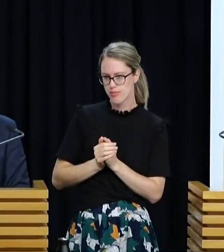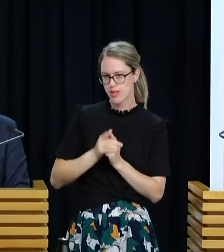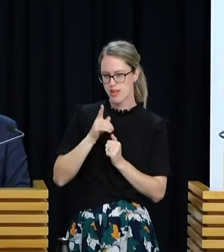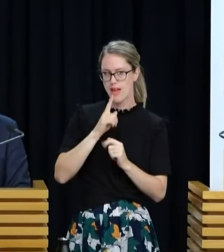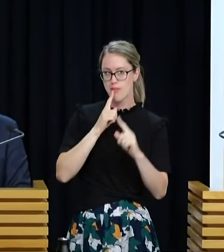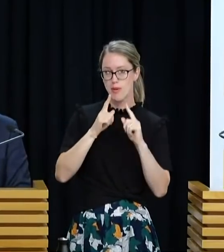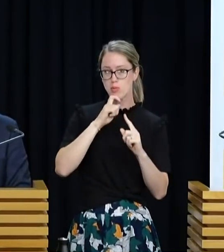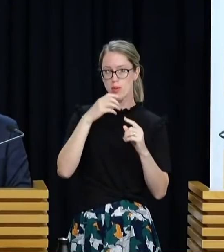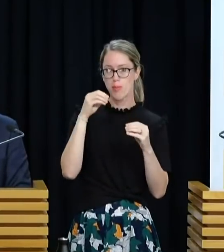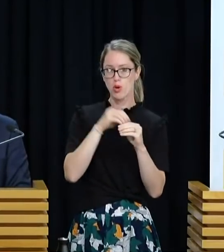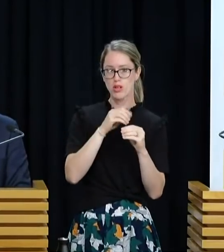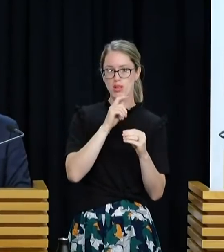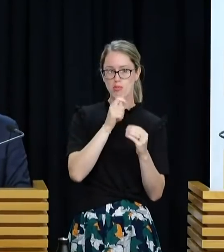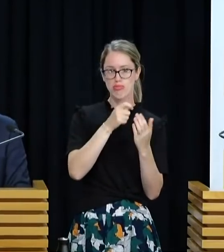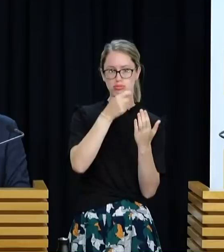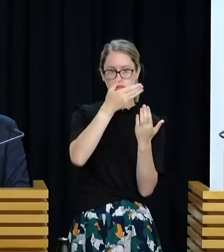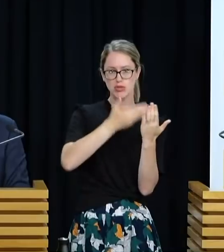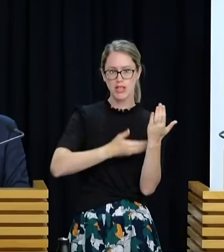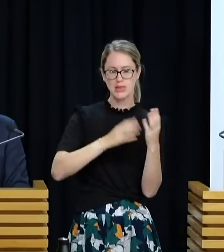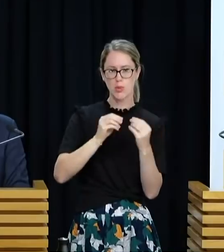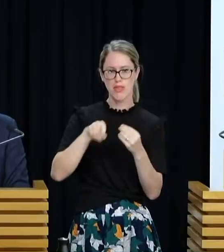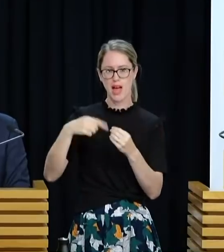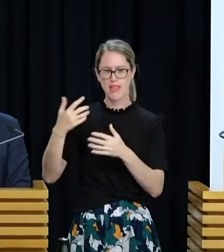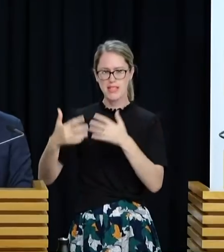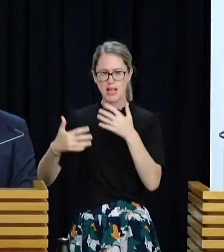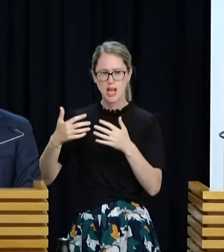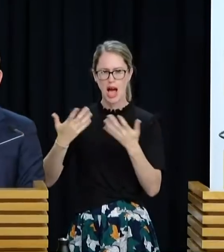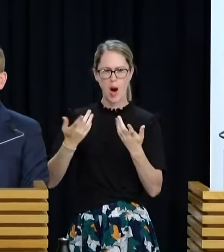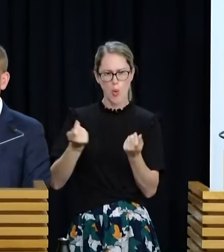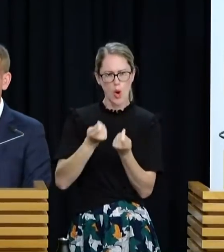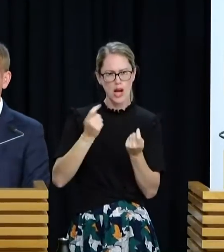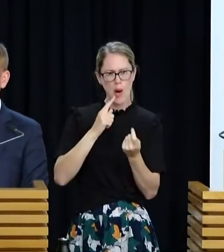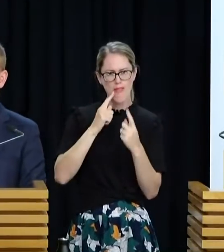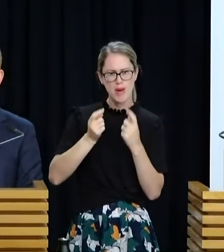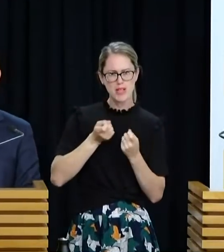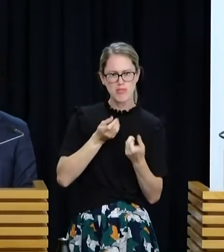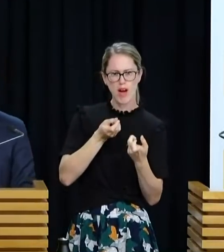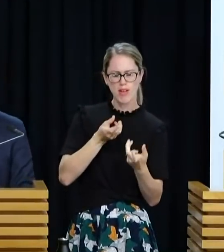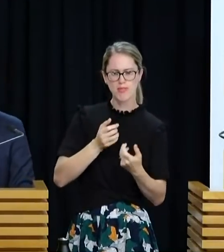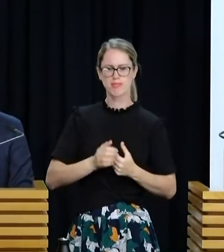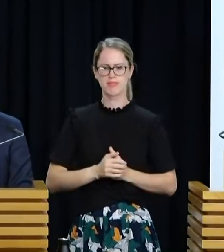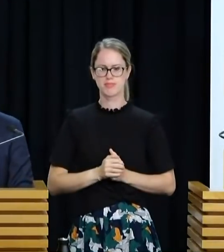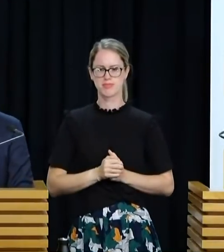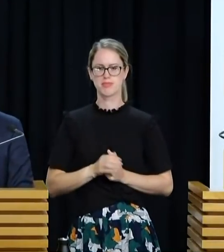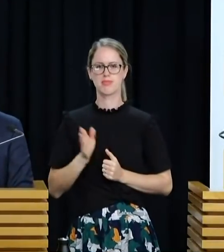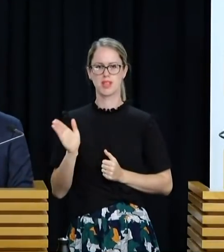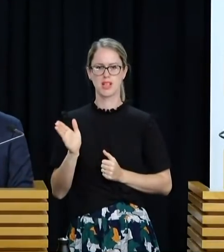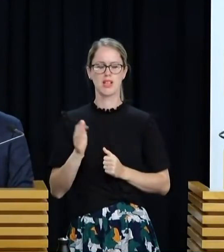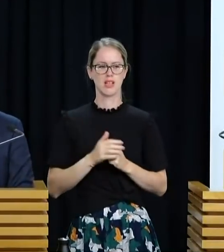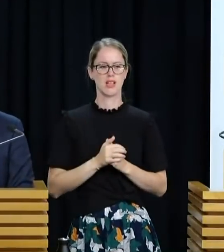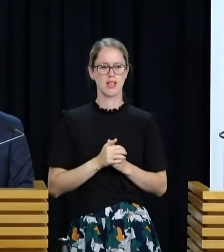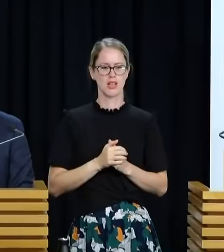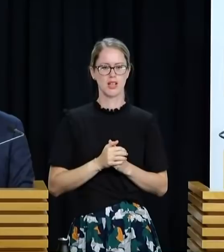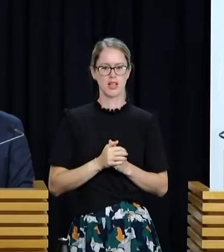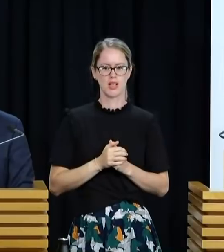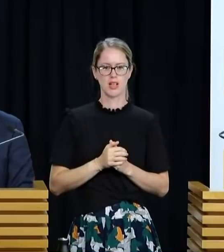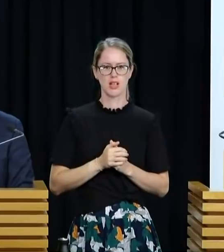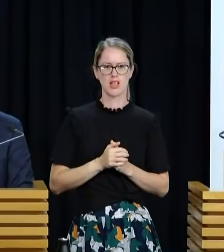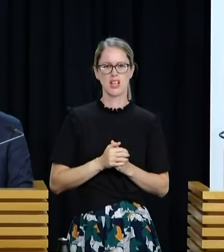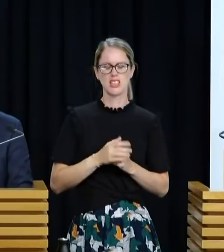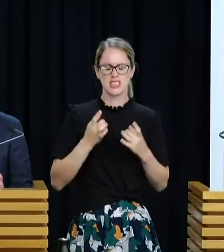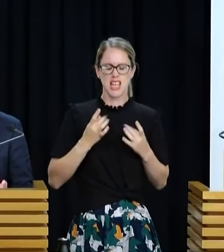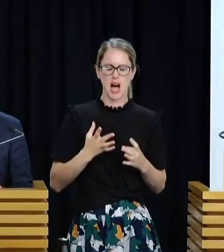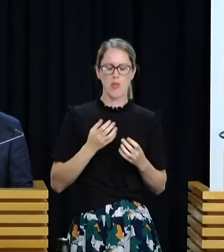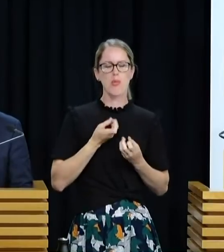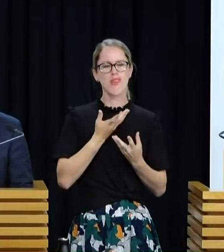COVID-19 press release and on the pages where the other data around it? So in the early part, the updates are more likely to be weekly, for